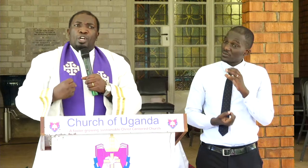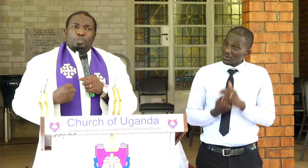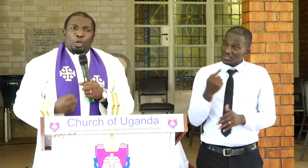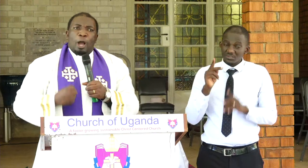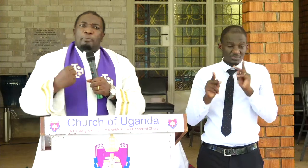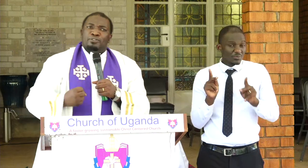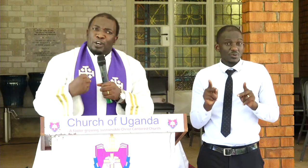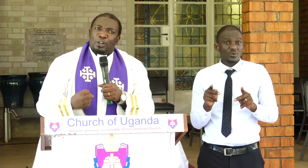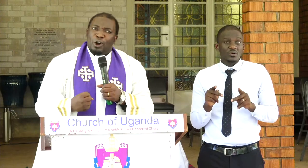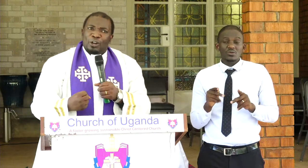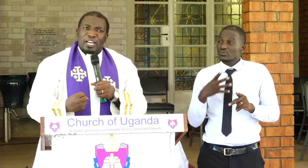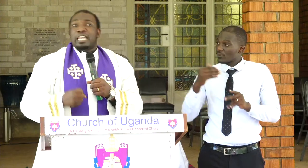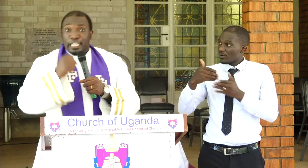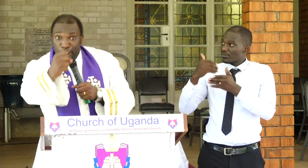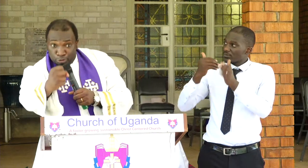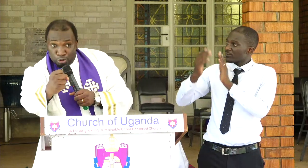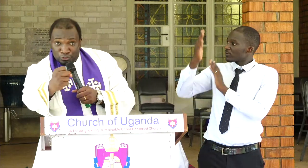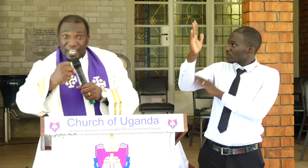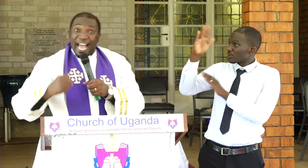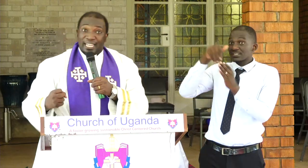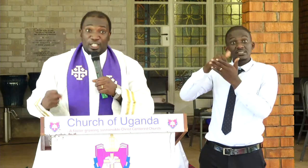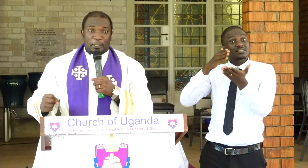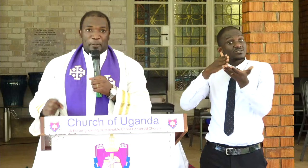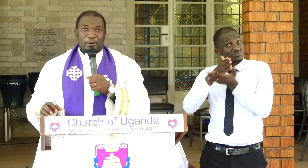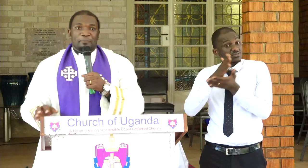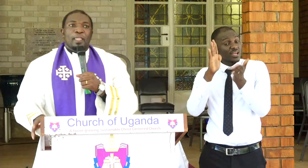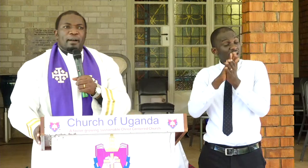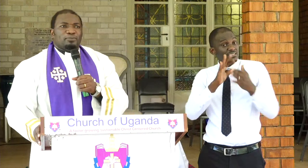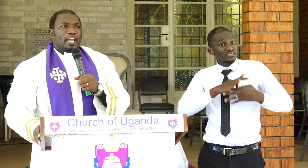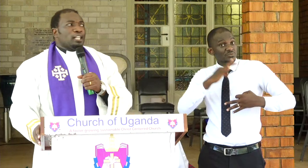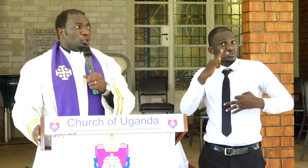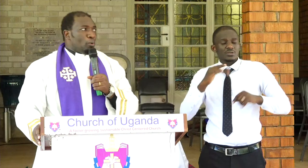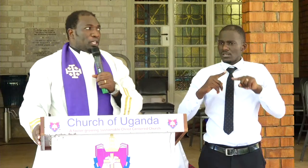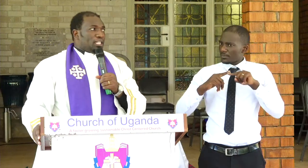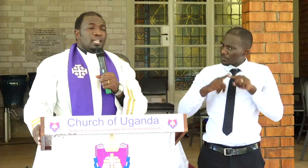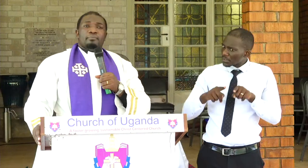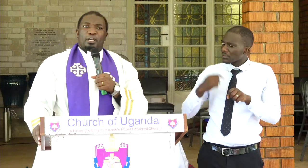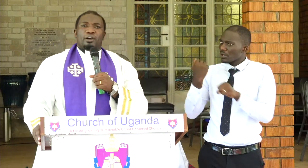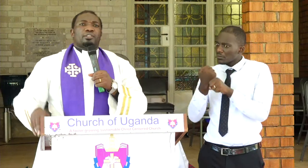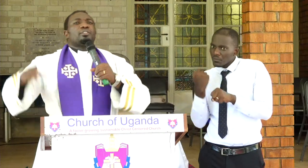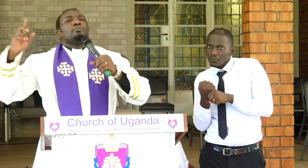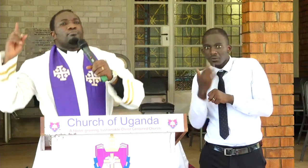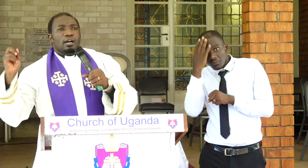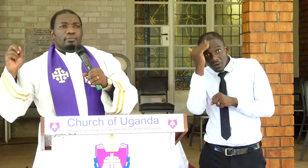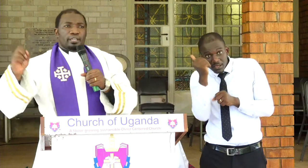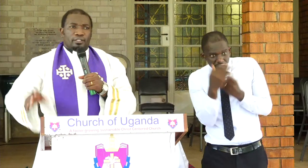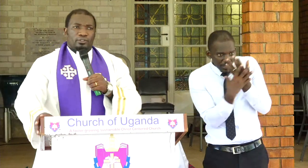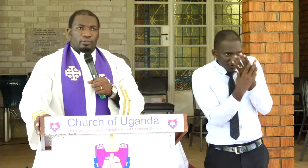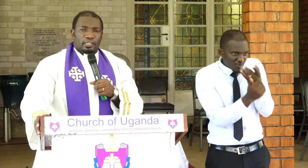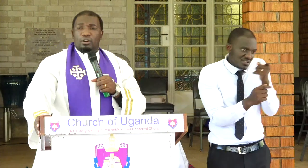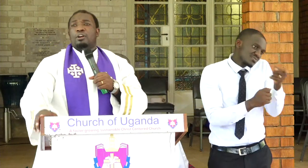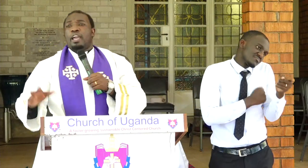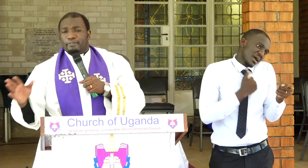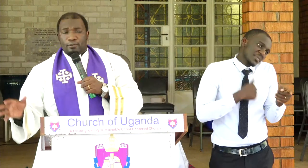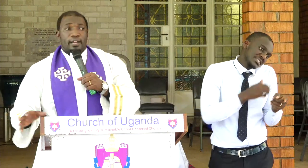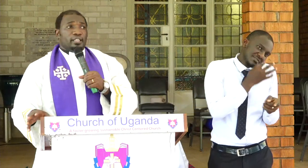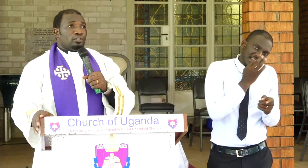know, to go before God in truth and in spirit. But they are doing it because mommy is